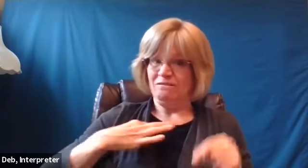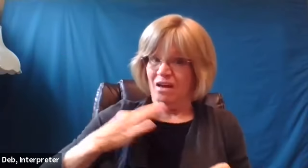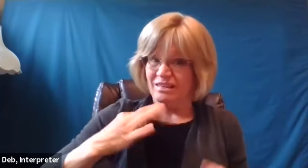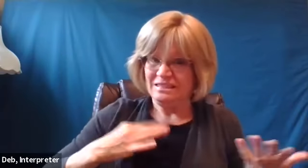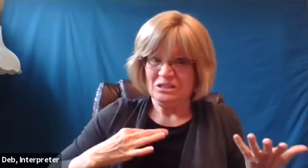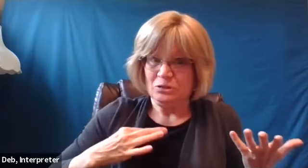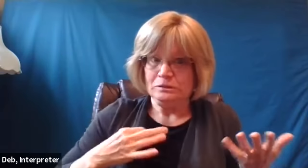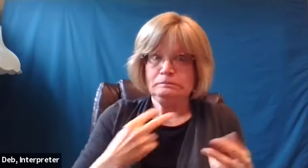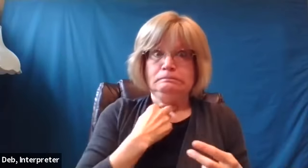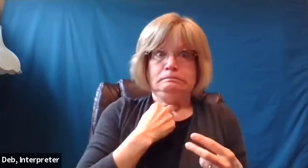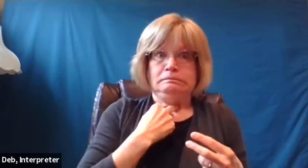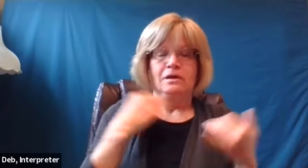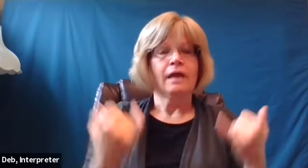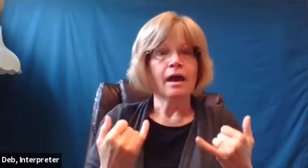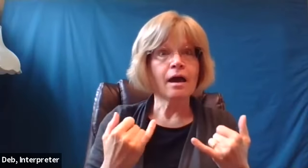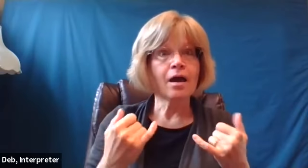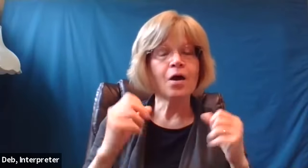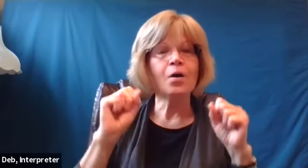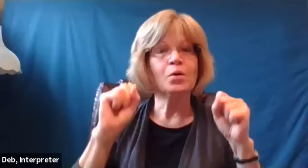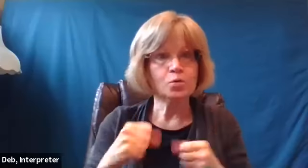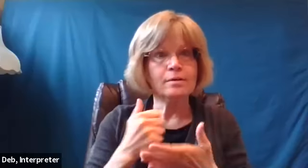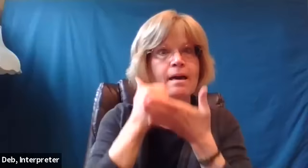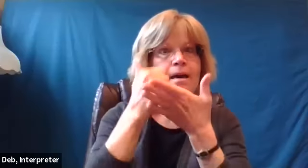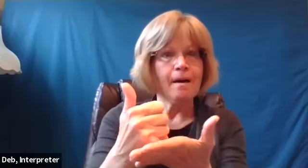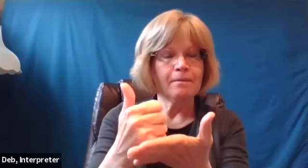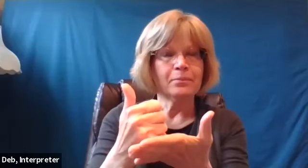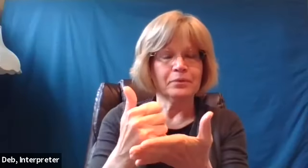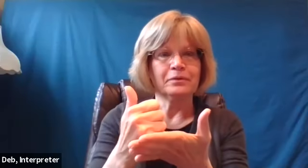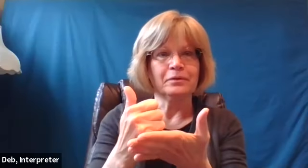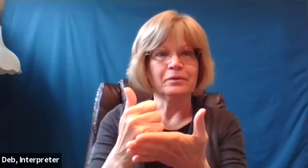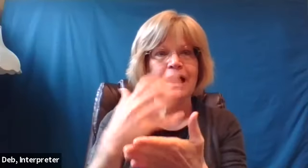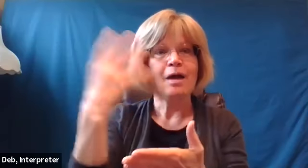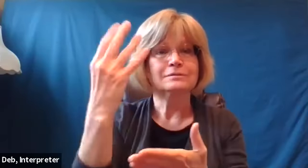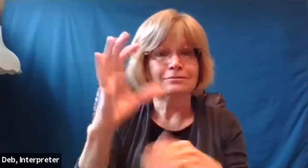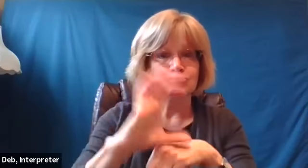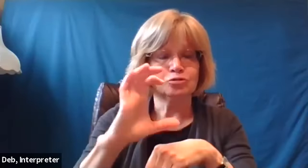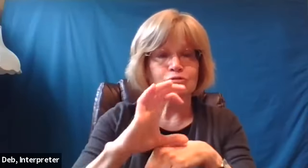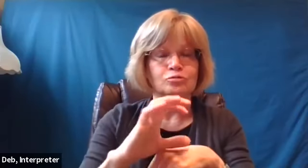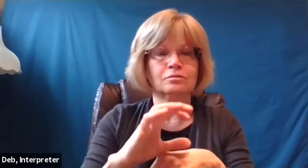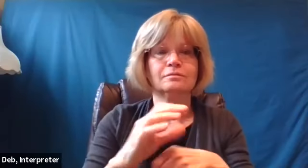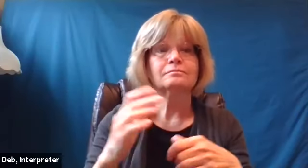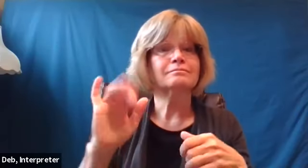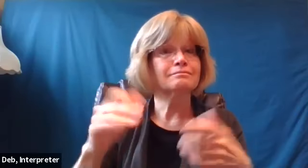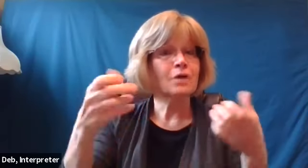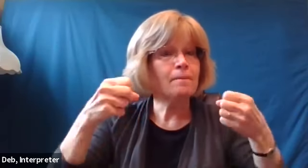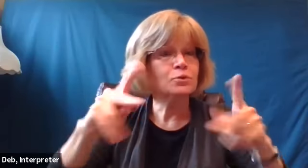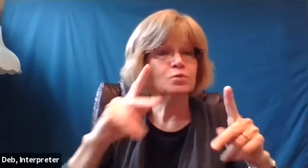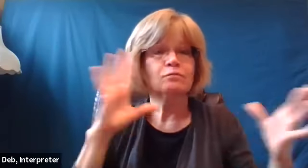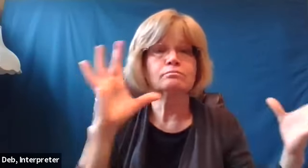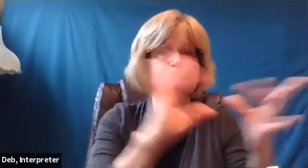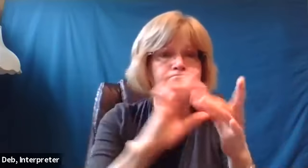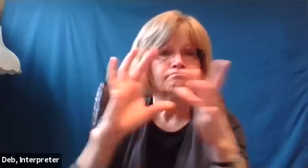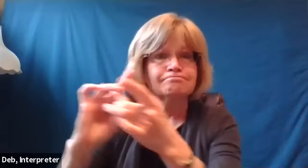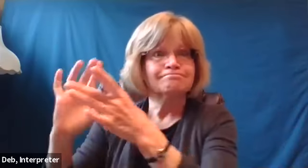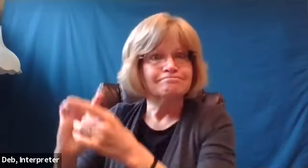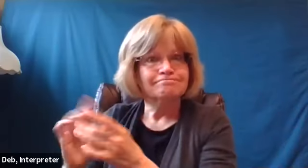so I jumped at a chance to assist in rooted outdoors. It was a chance to be connected in person again. I was grateful for